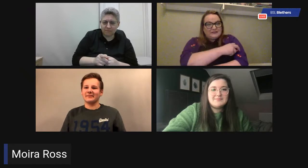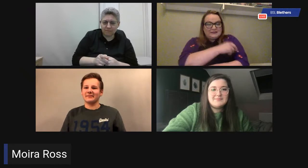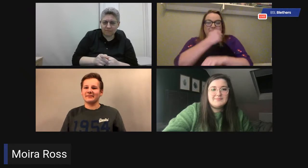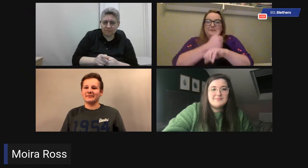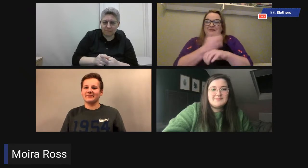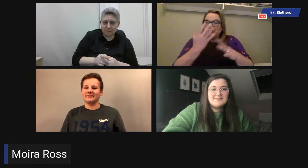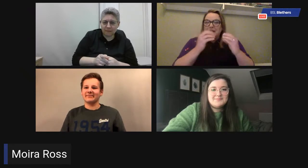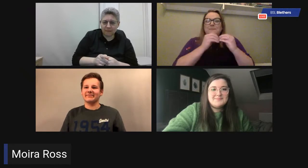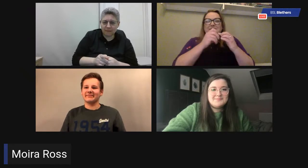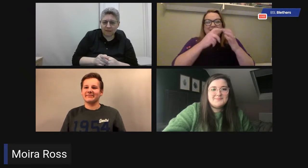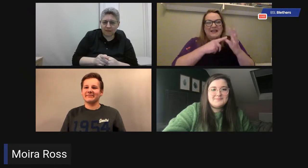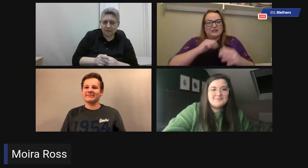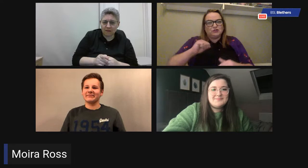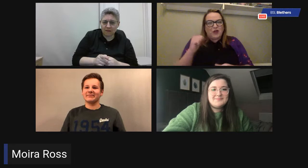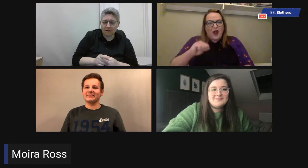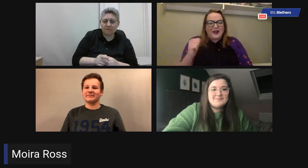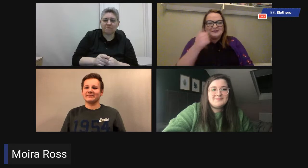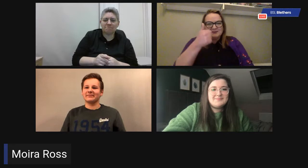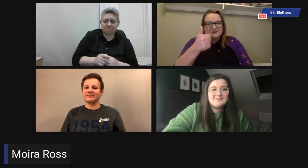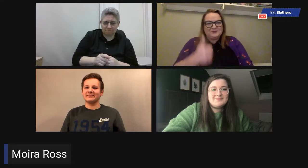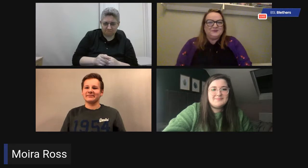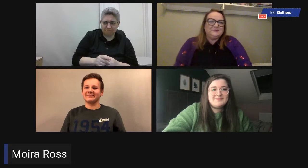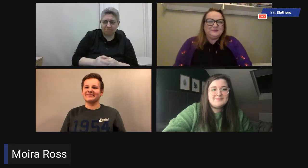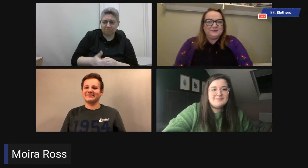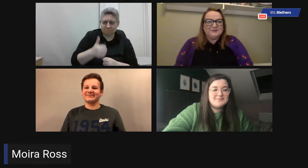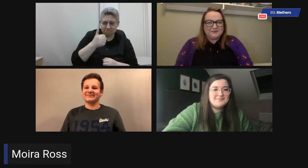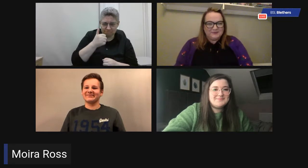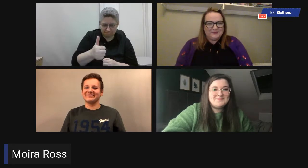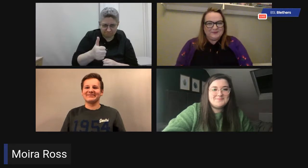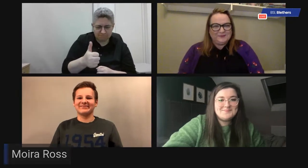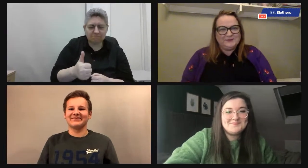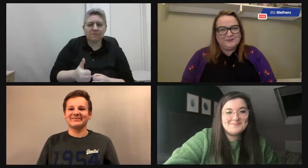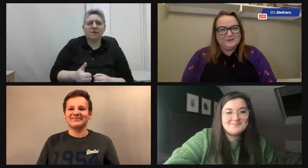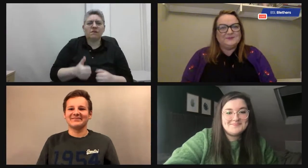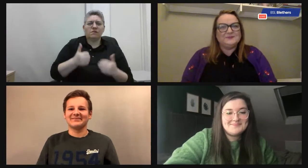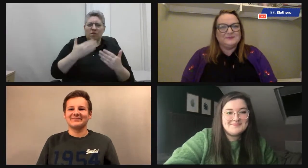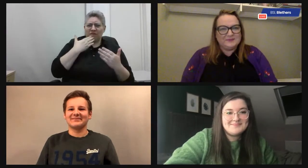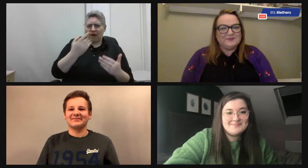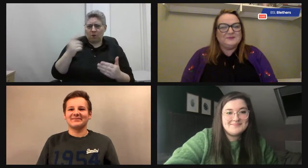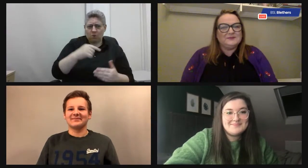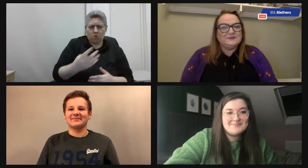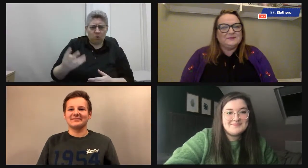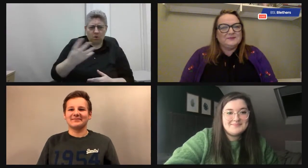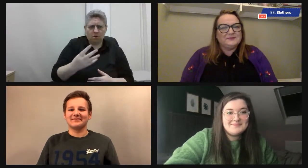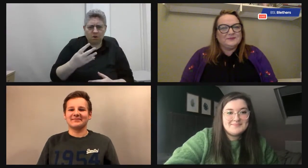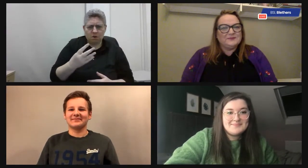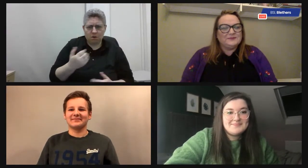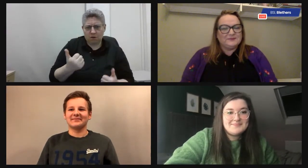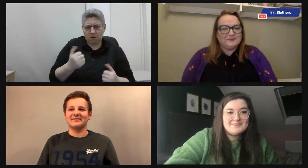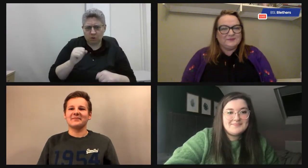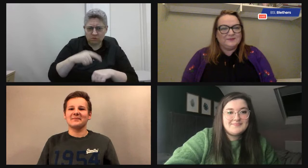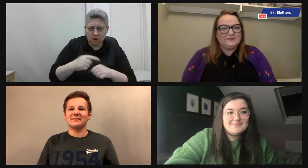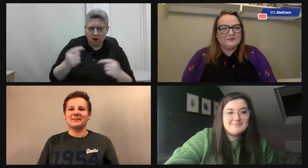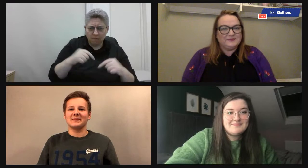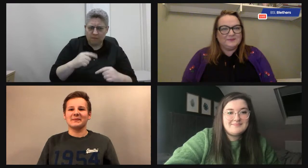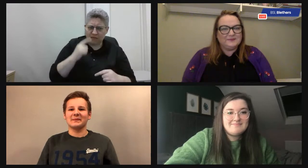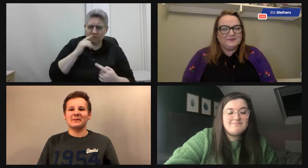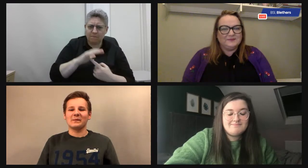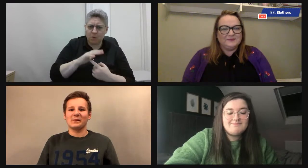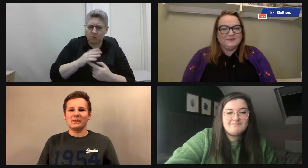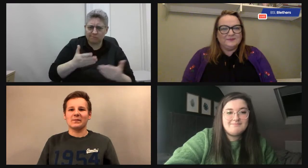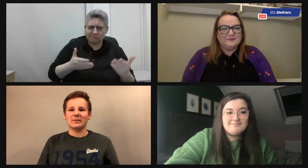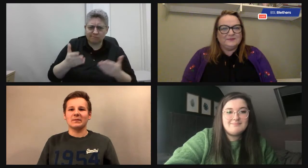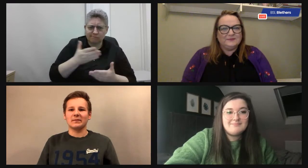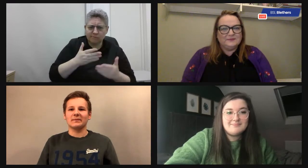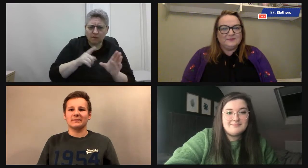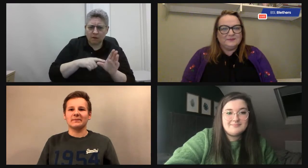the Deaf Roots and Pride Transition Officer based at the BDA in Scotland. Wonderful. Thank you all for coming along